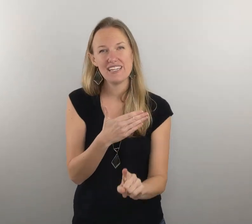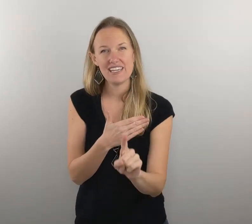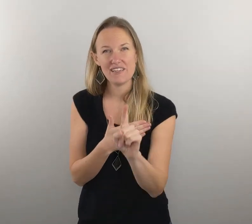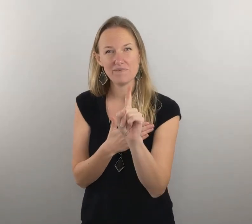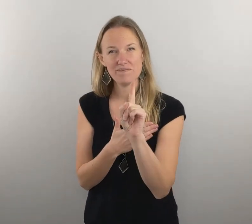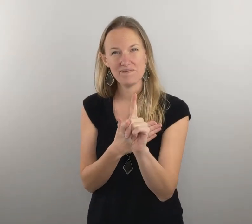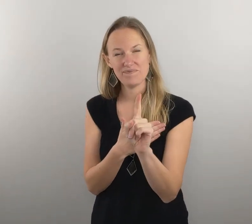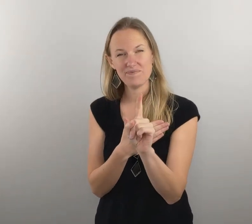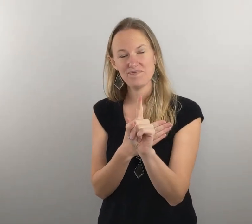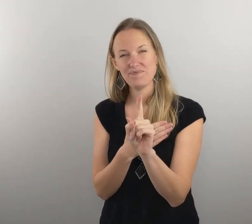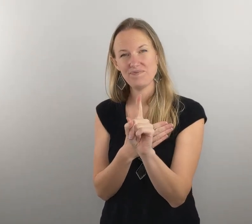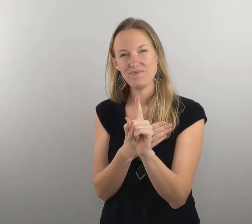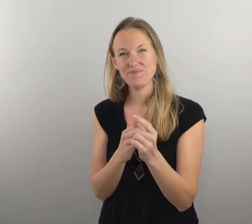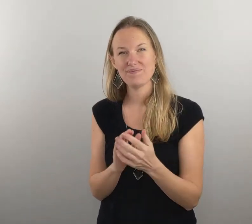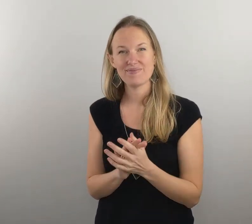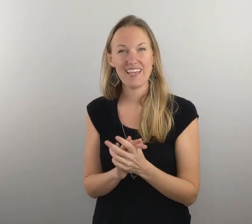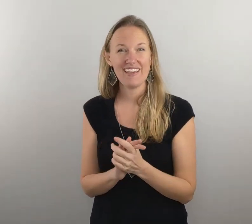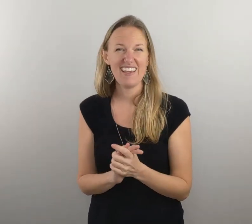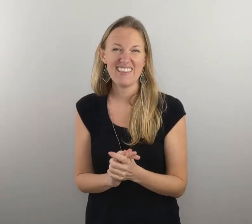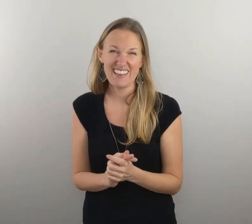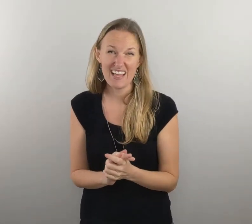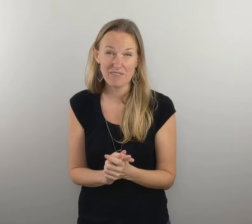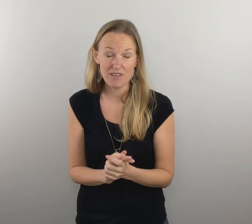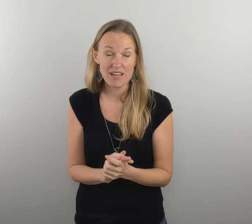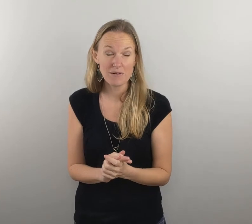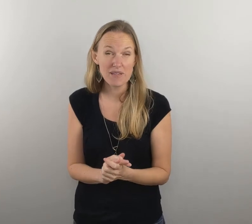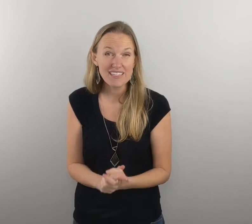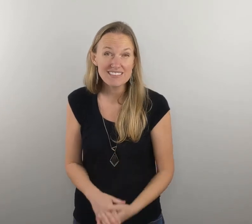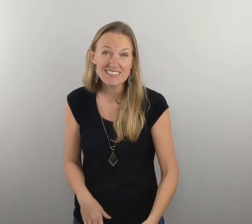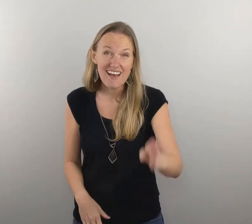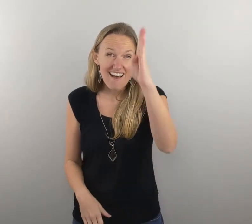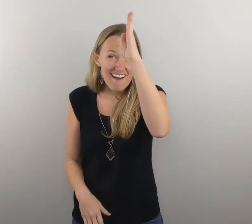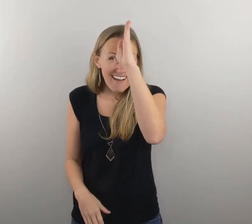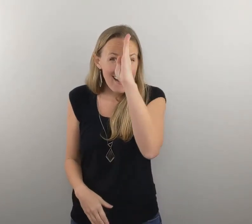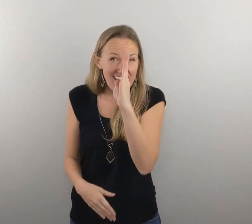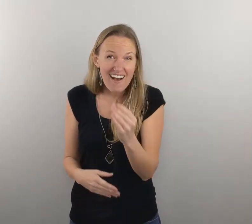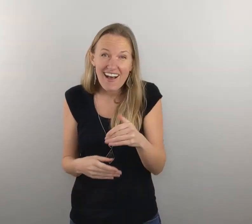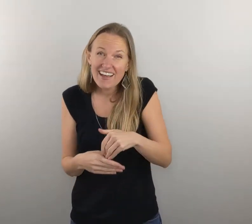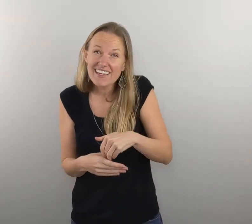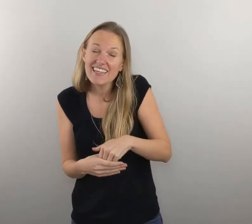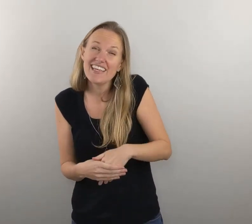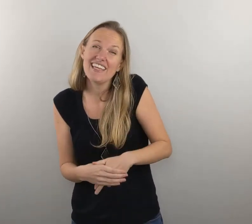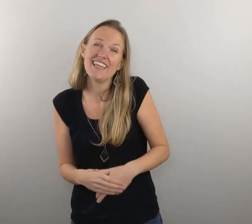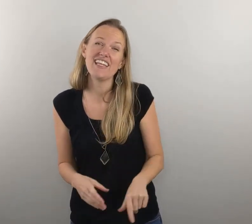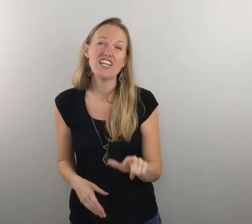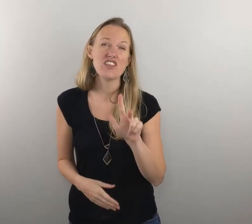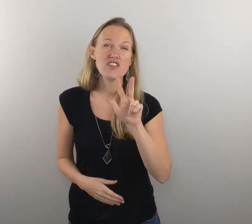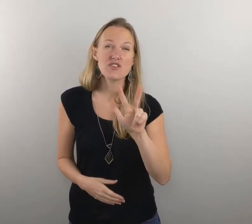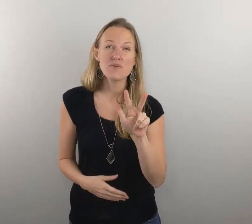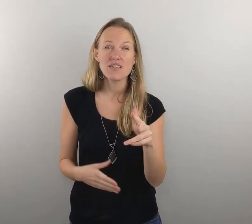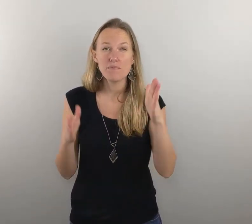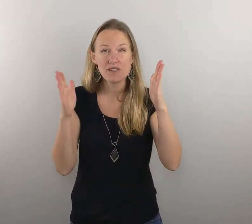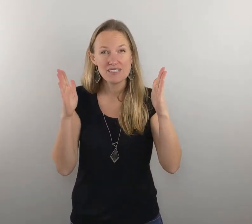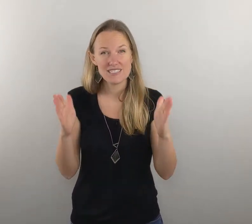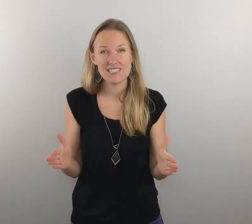Trinity. Okay, and then that line repeats, God in three